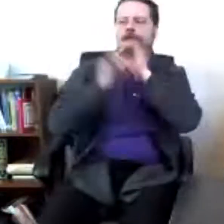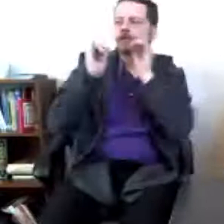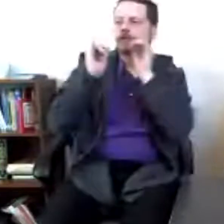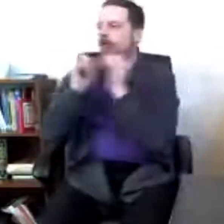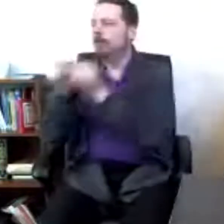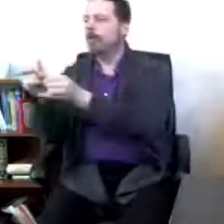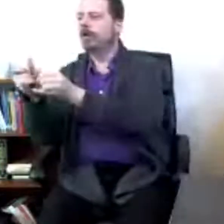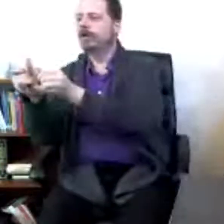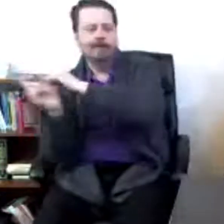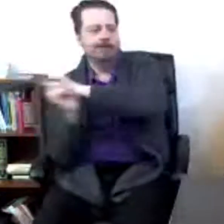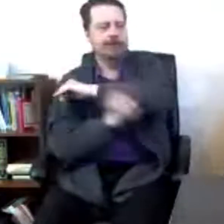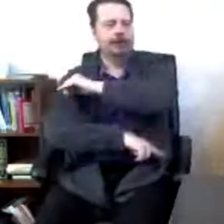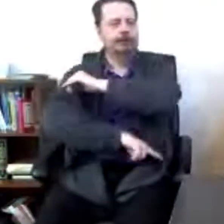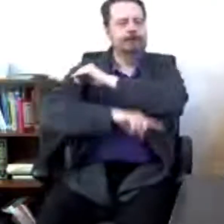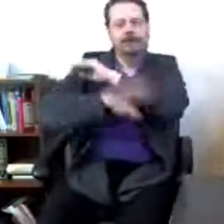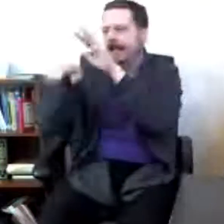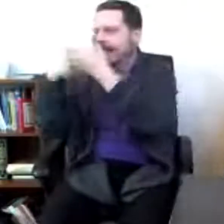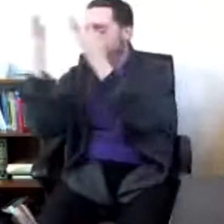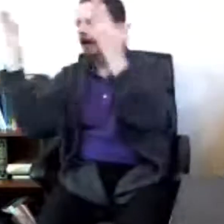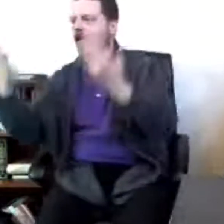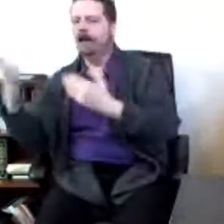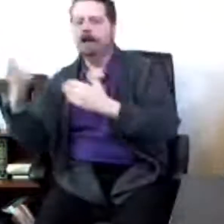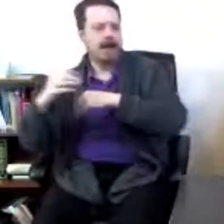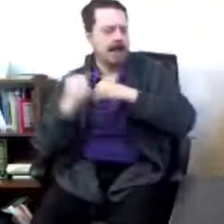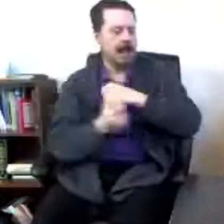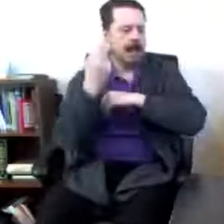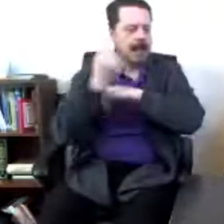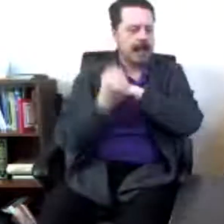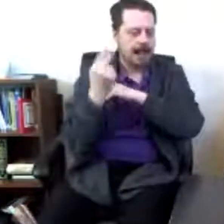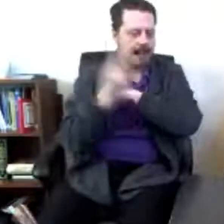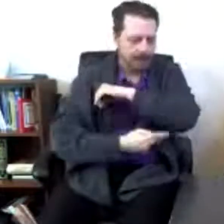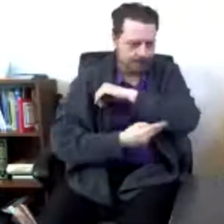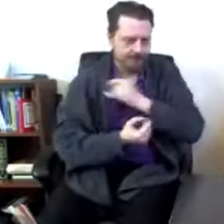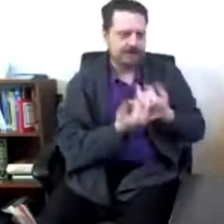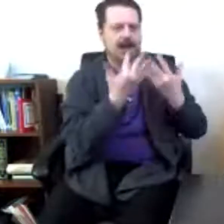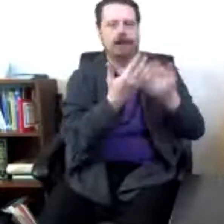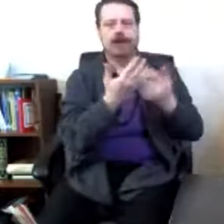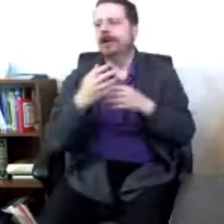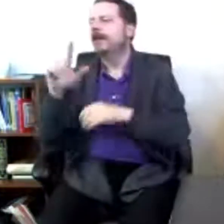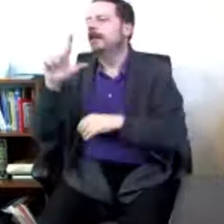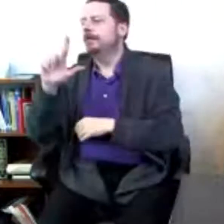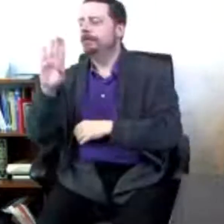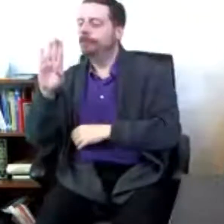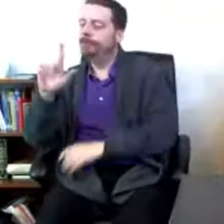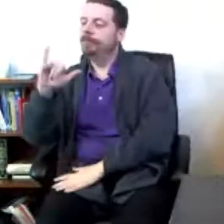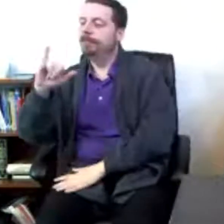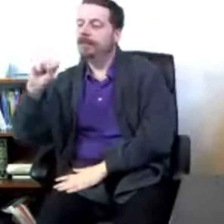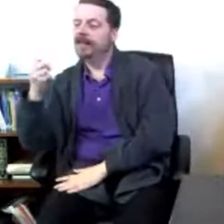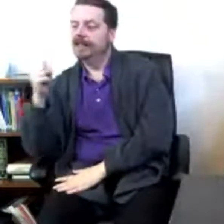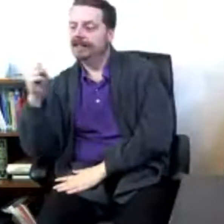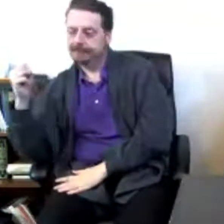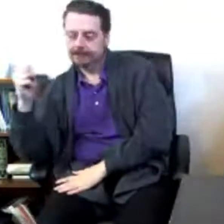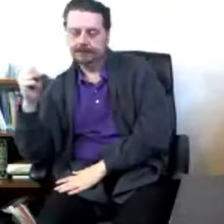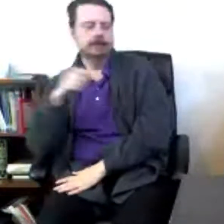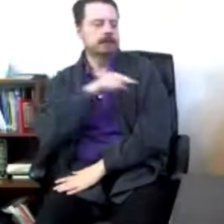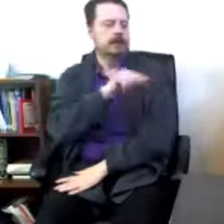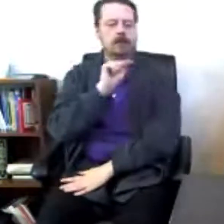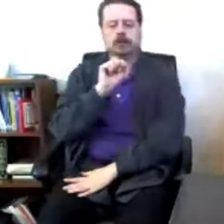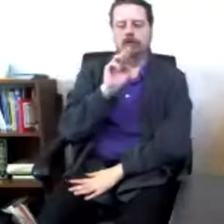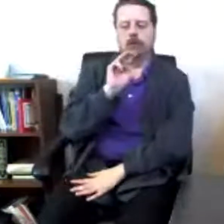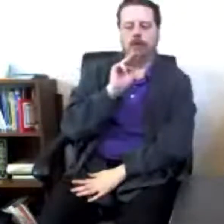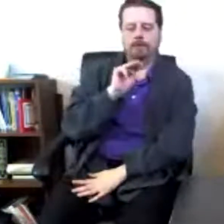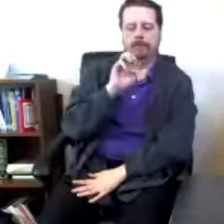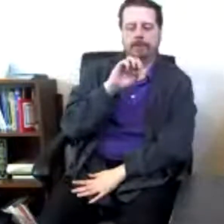punishment, paradise and hellfire, the land of bliss and the land of torment. So that we as